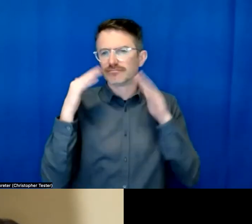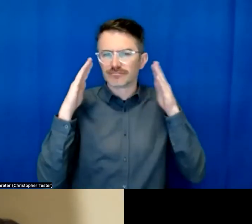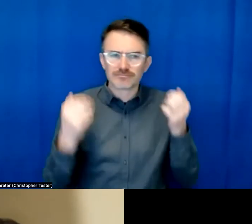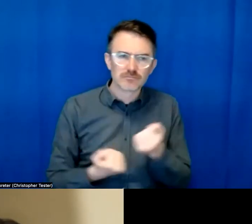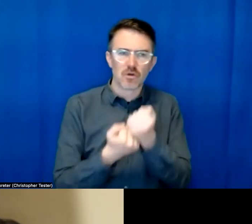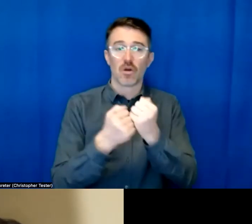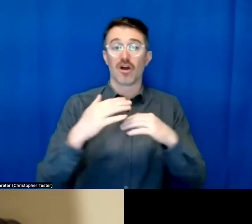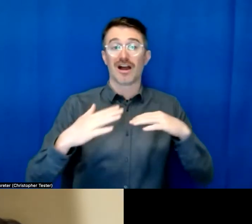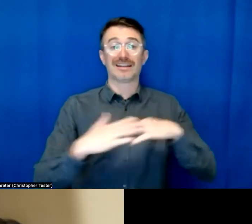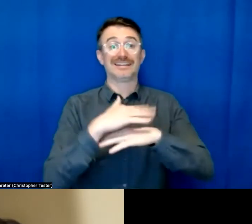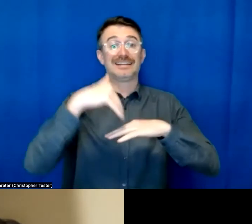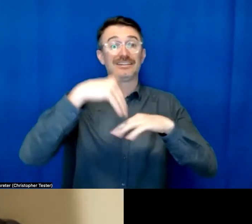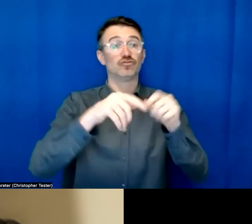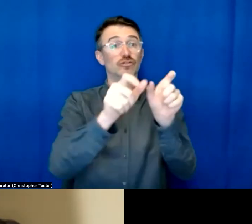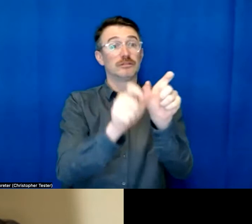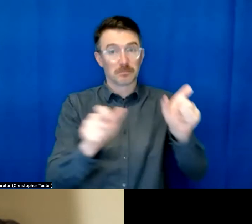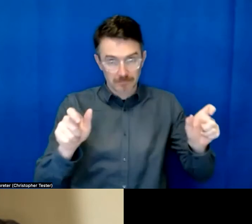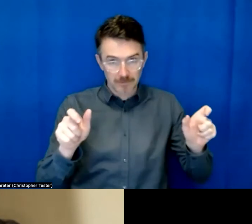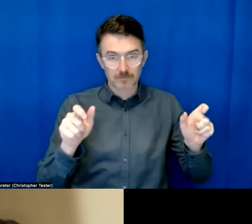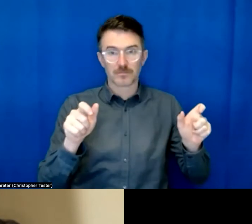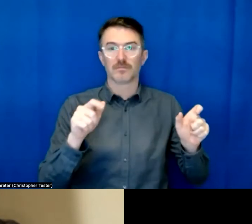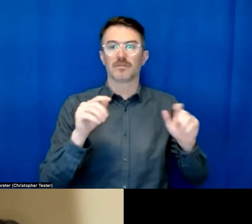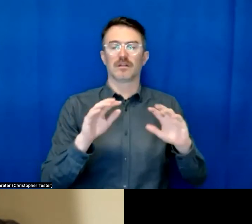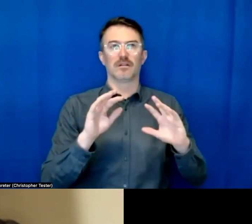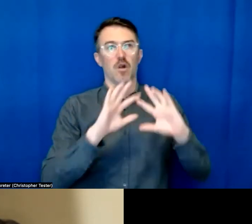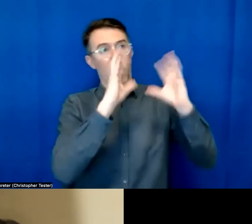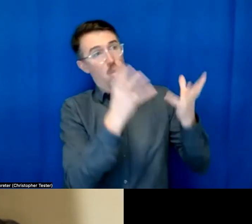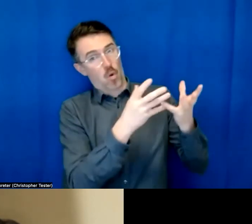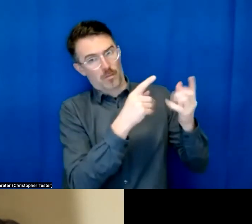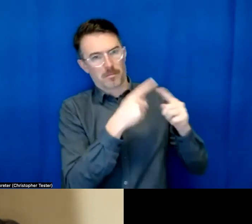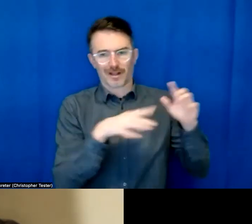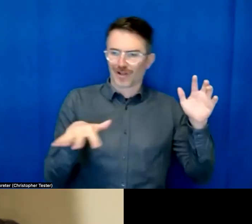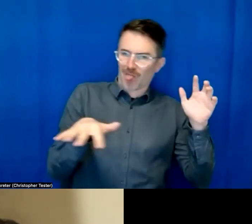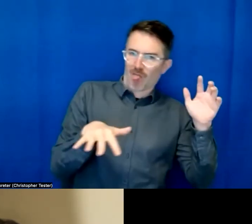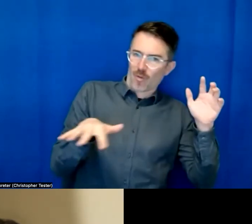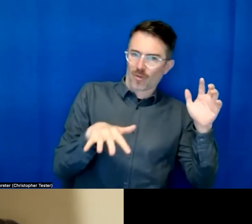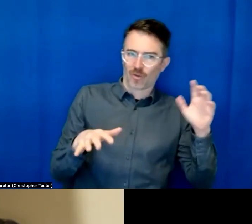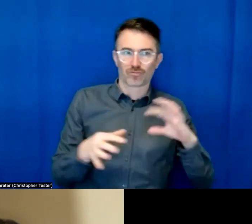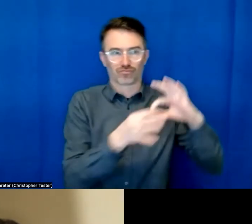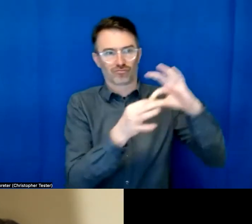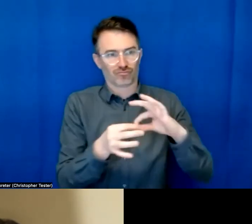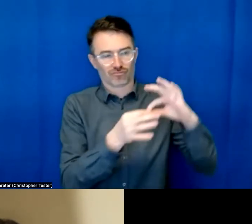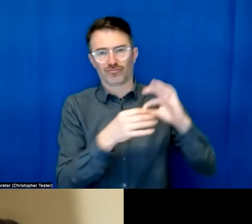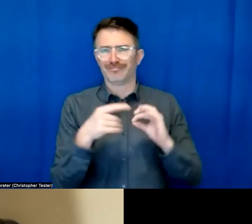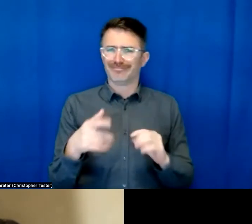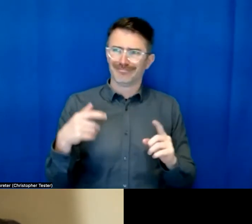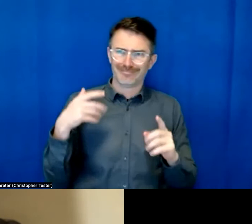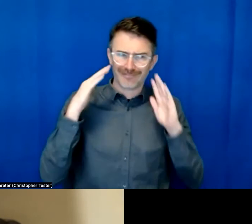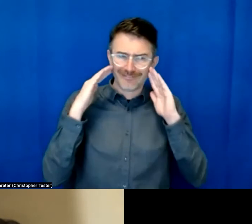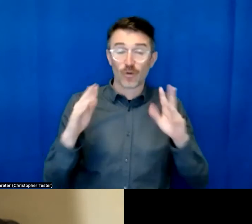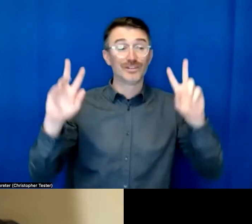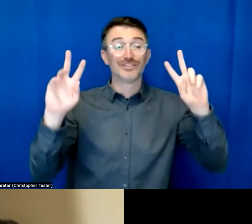Women Association Nepal. She has been engaging in climate change issue, integrating gender disability